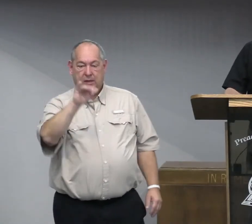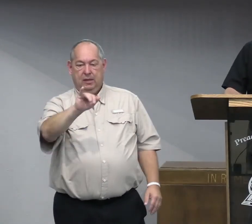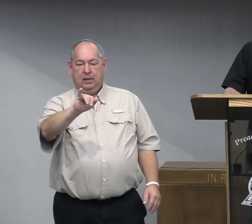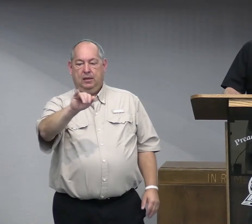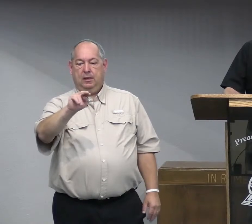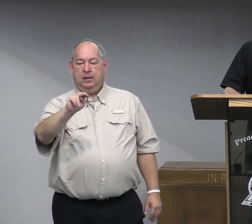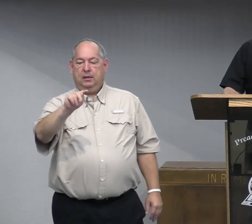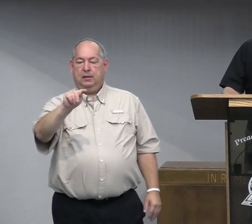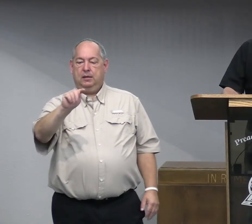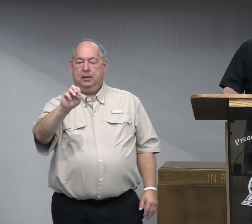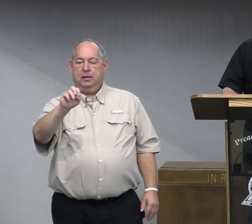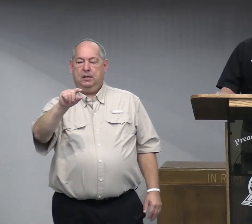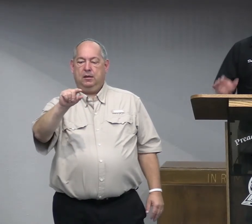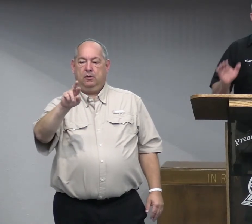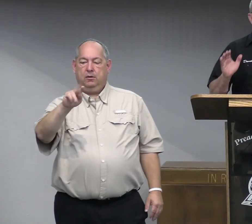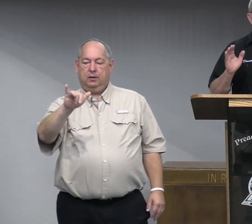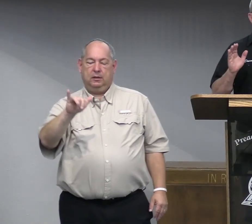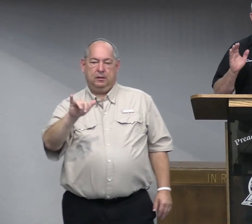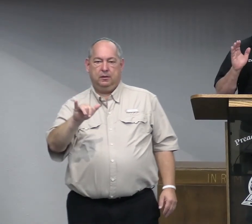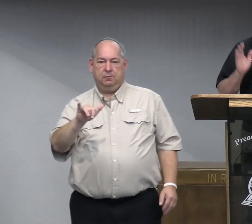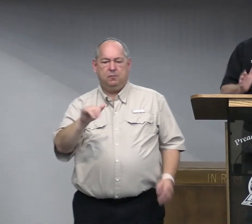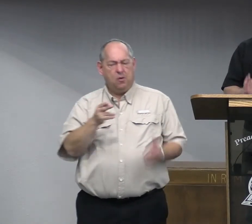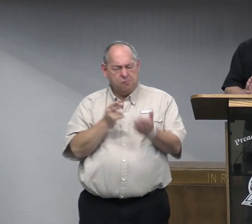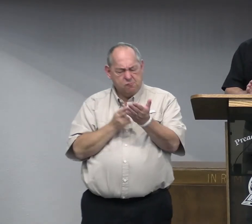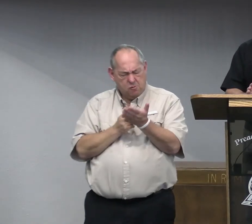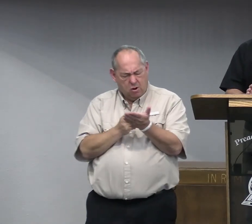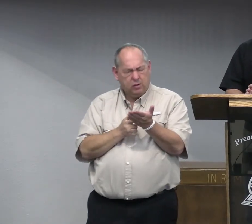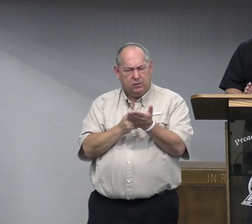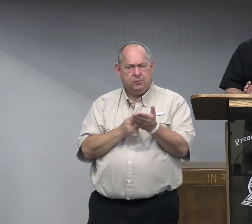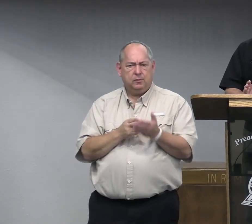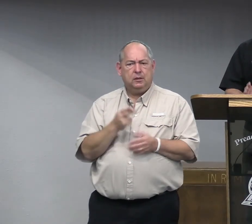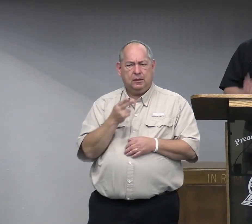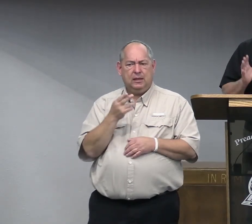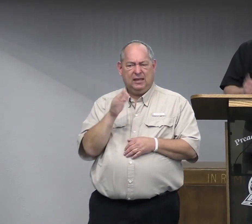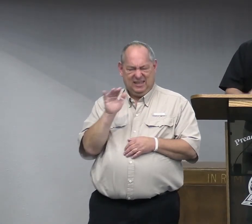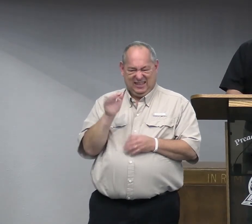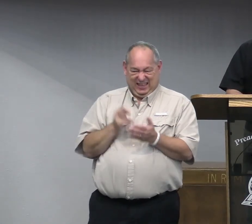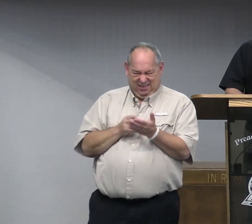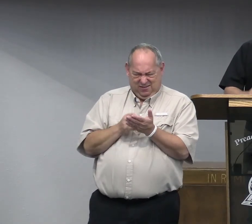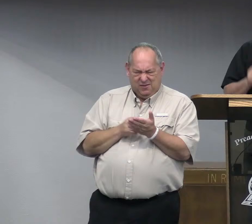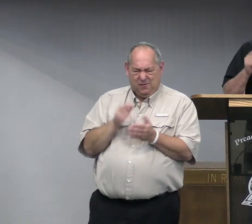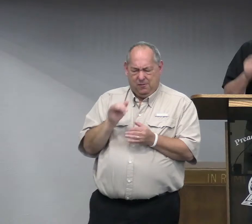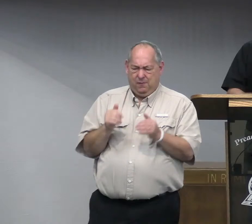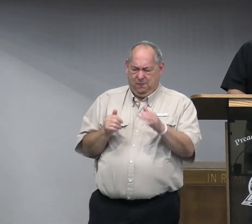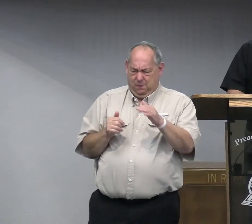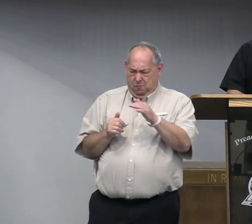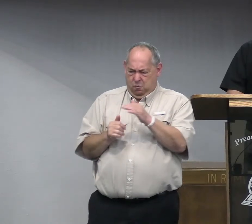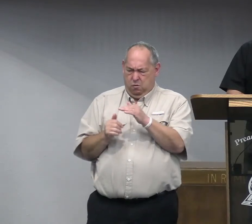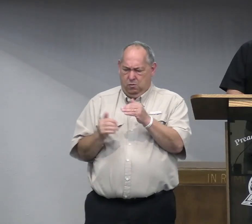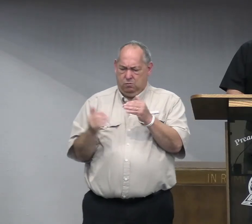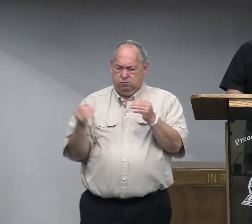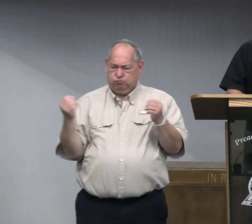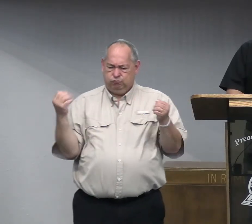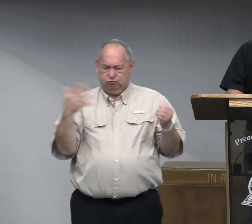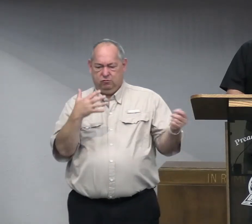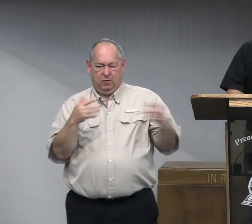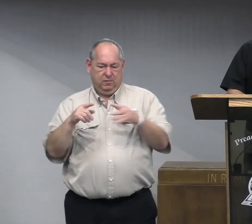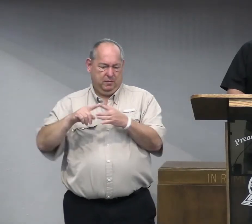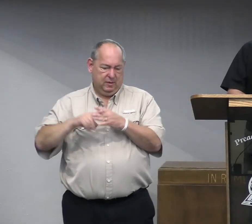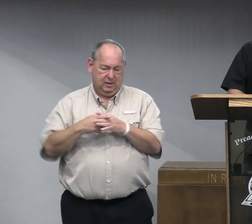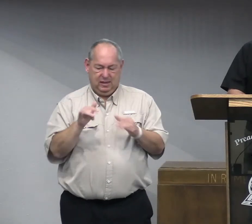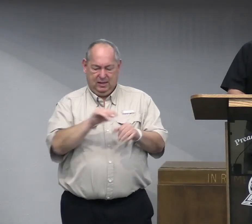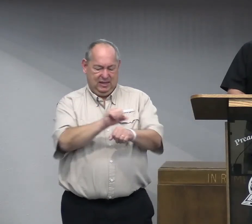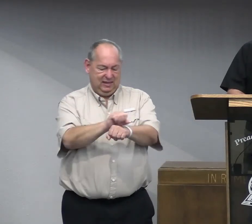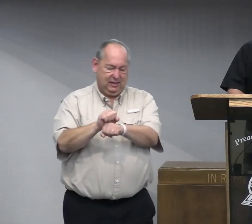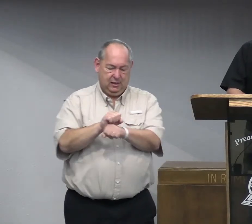integrity. His integrity was under fire from the get-go as a slave